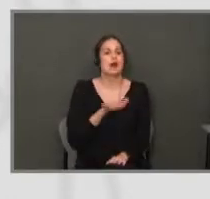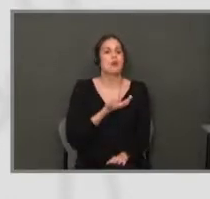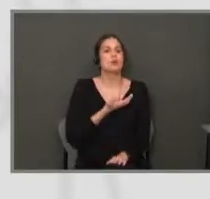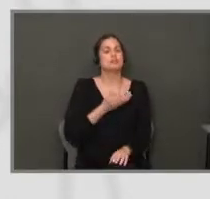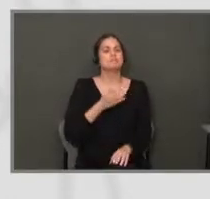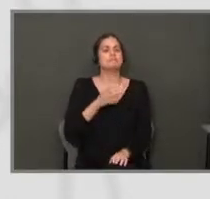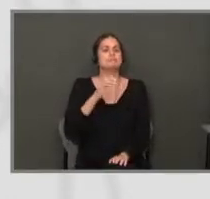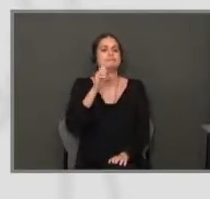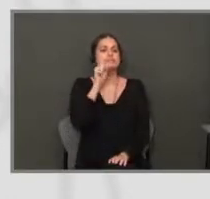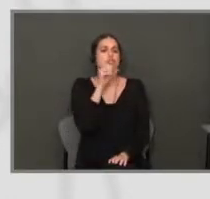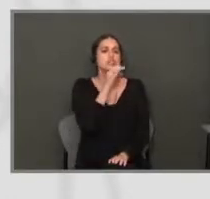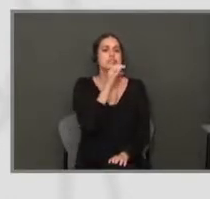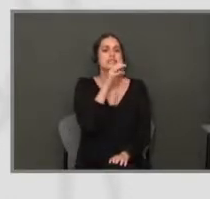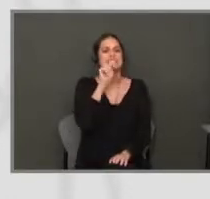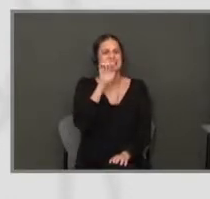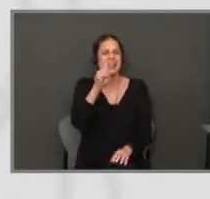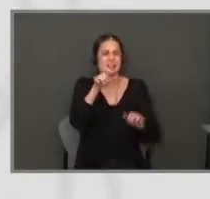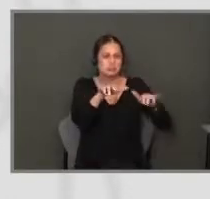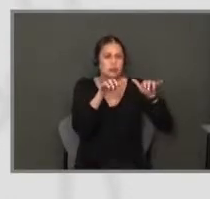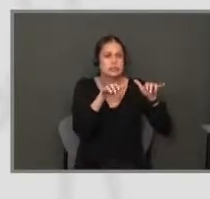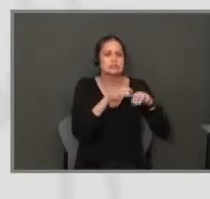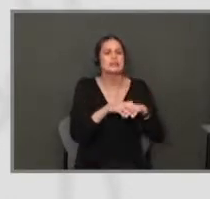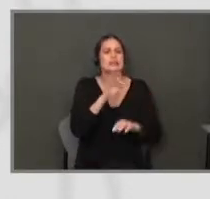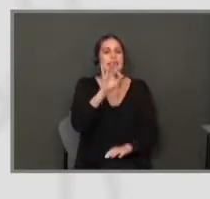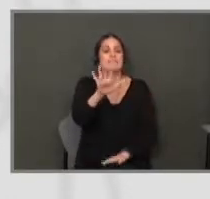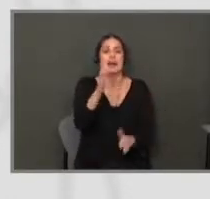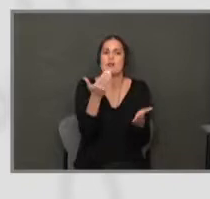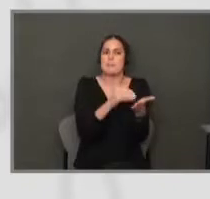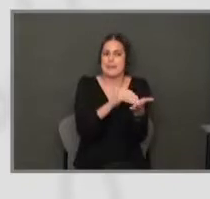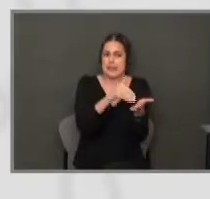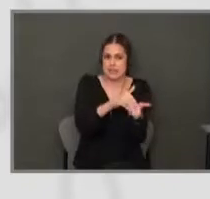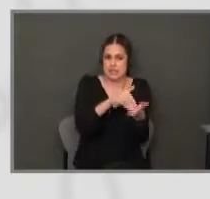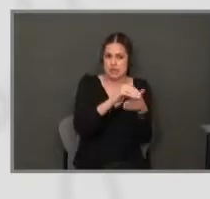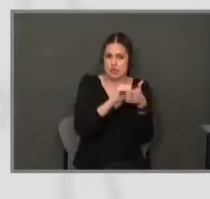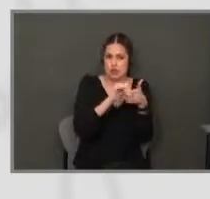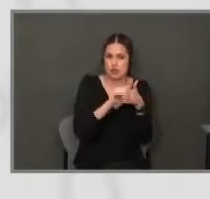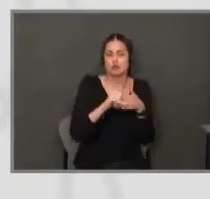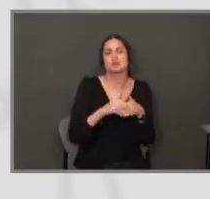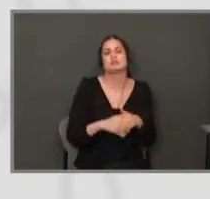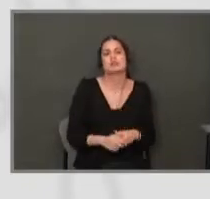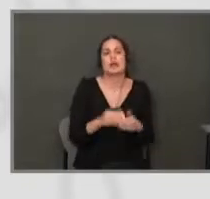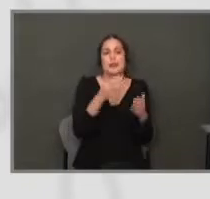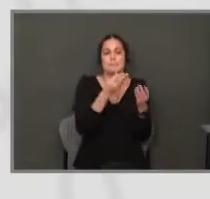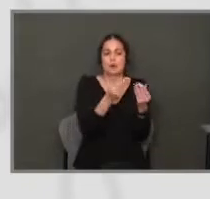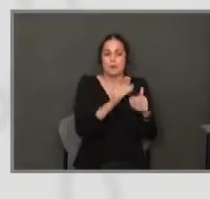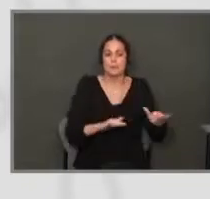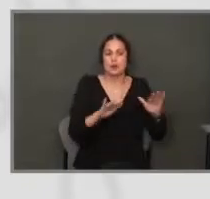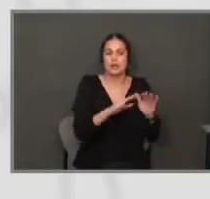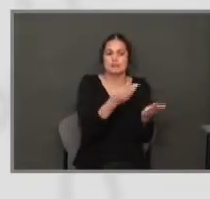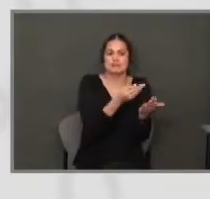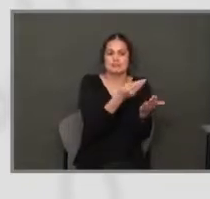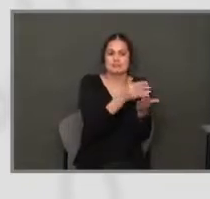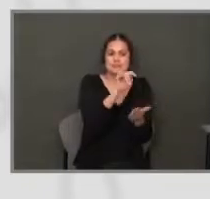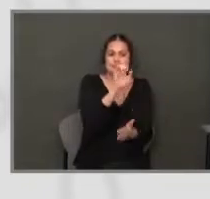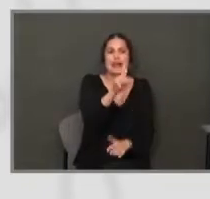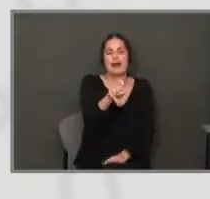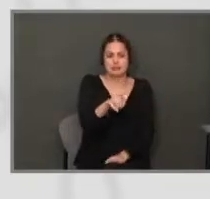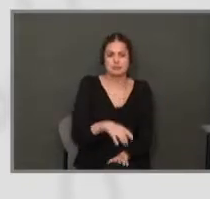freeze, the city's going to forego about $95 million in property tax revenue next year because of these exemptions and because